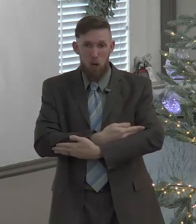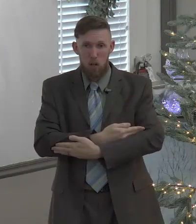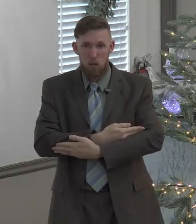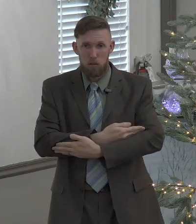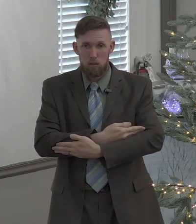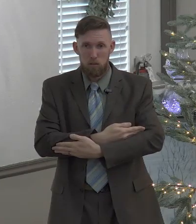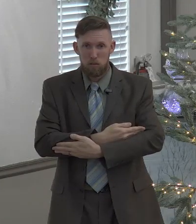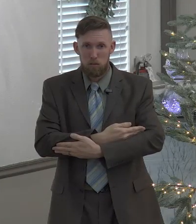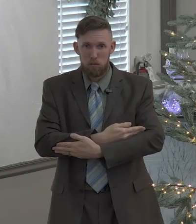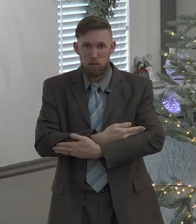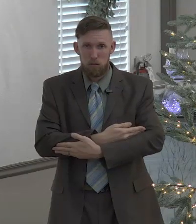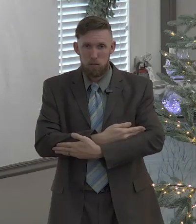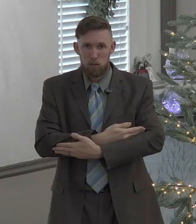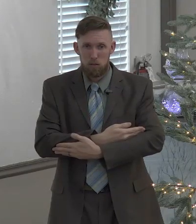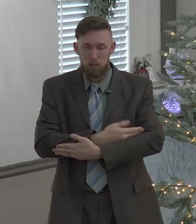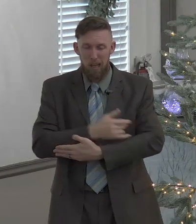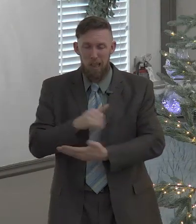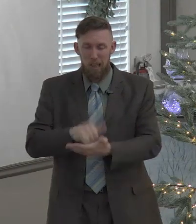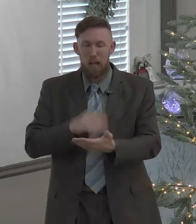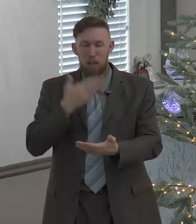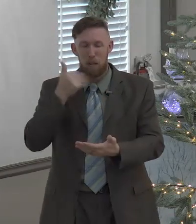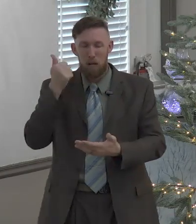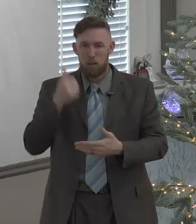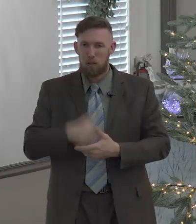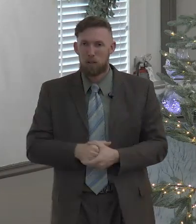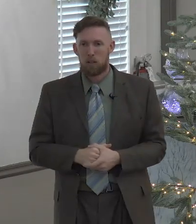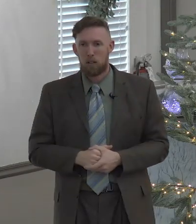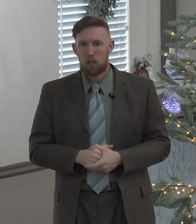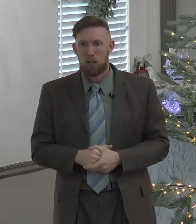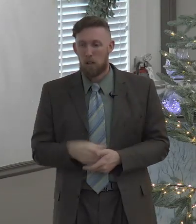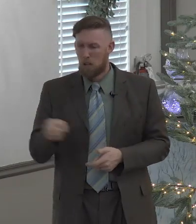But if I have my little girl, I got everything.